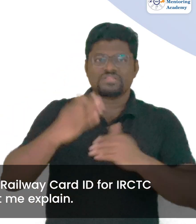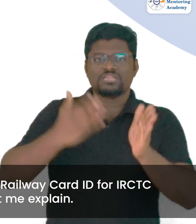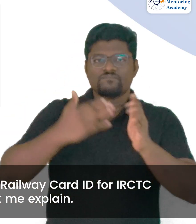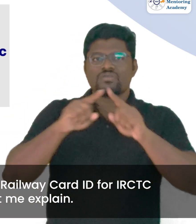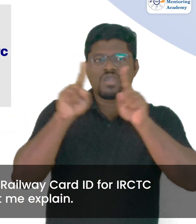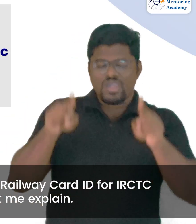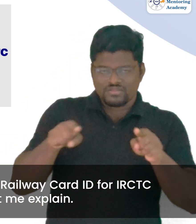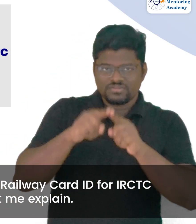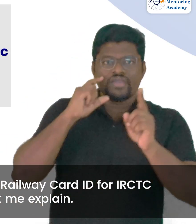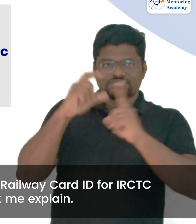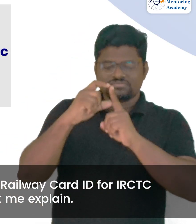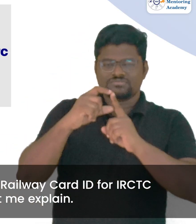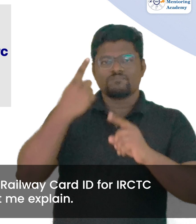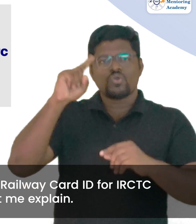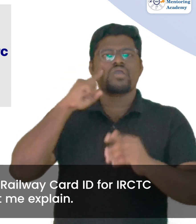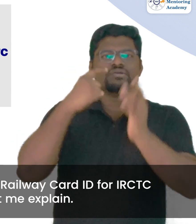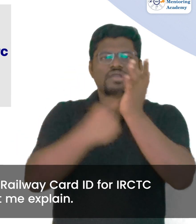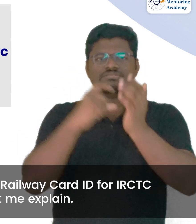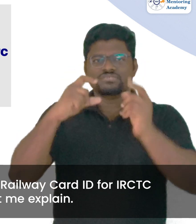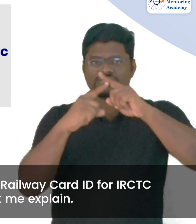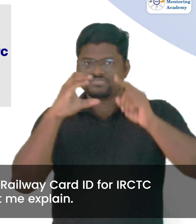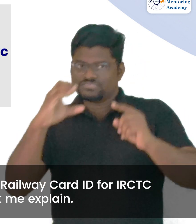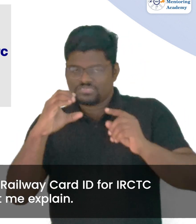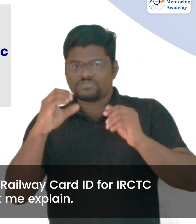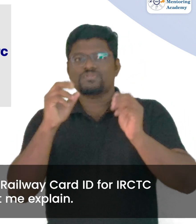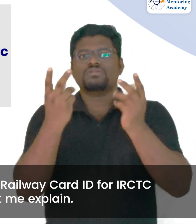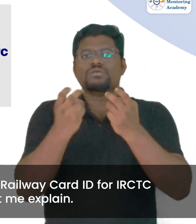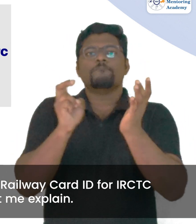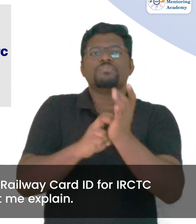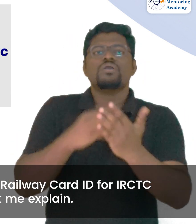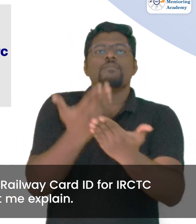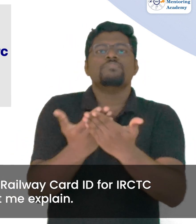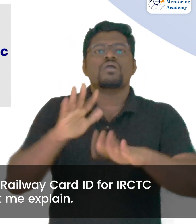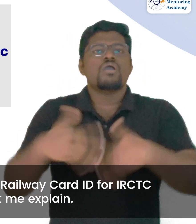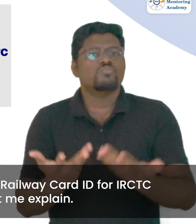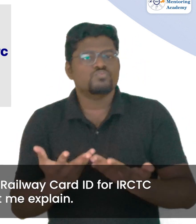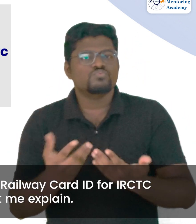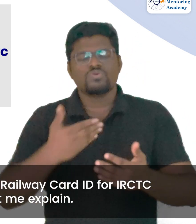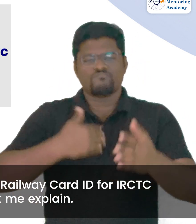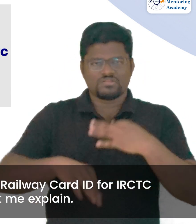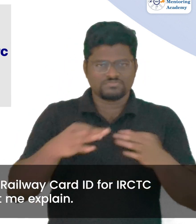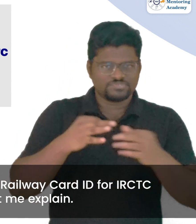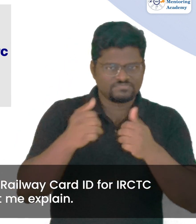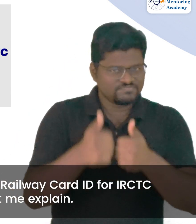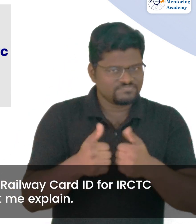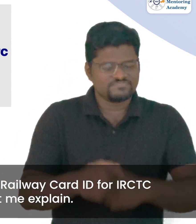How to apply Disability Railway Card ID for IRCTC ticket booking? Let me explain.